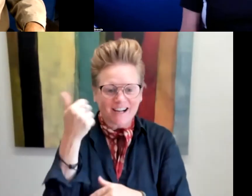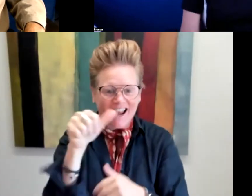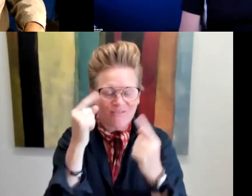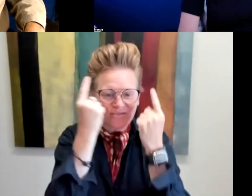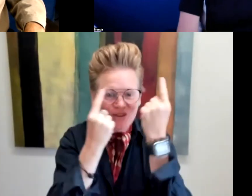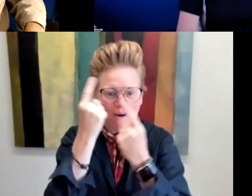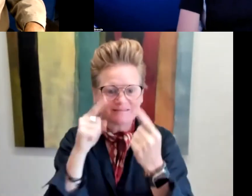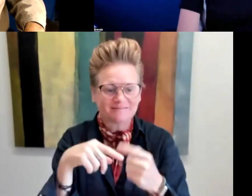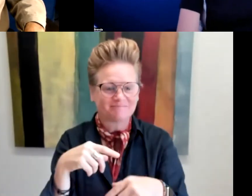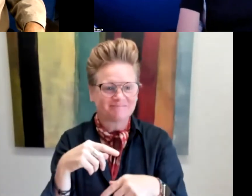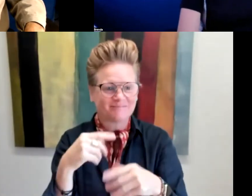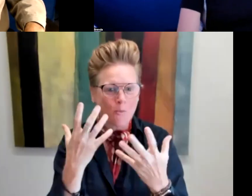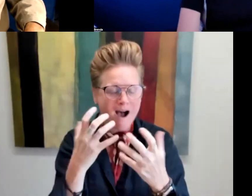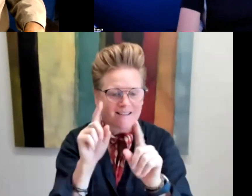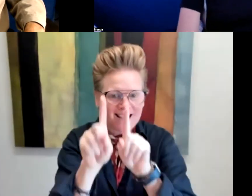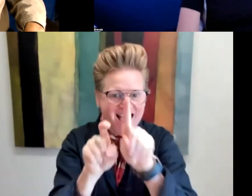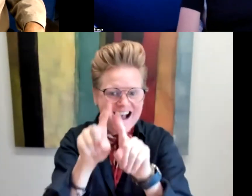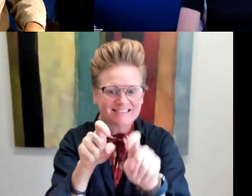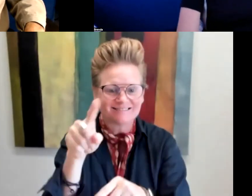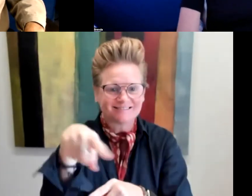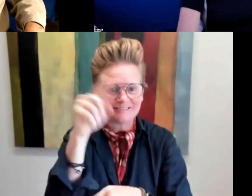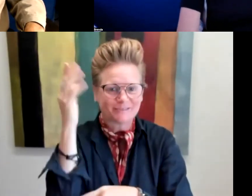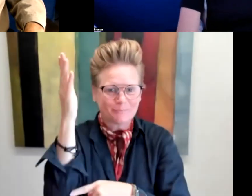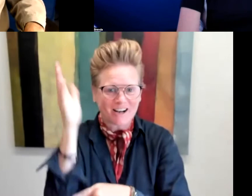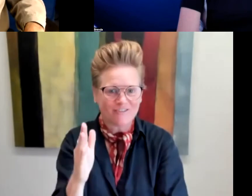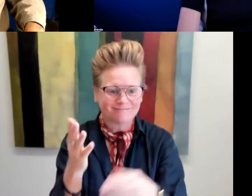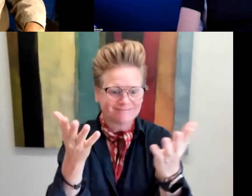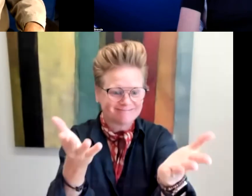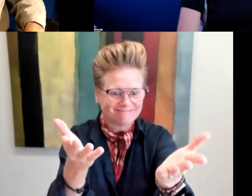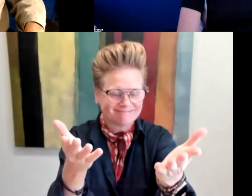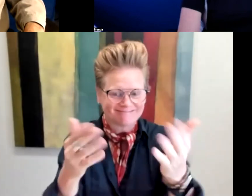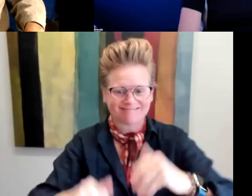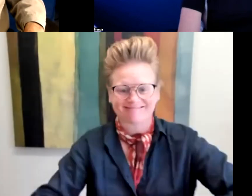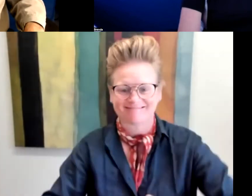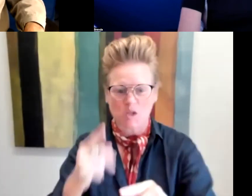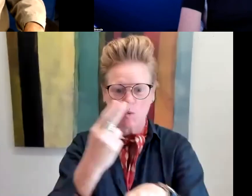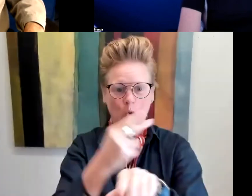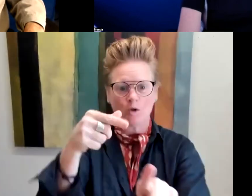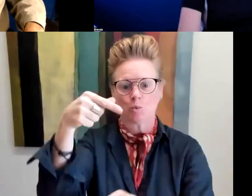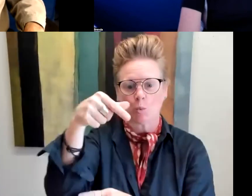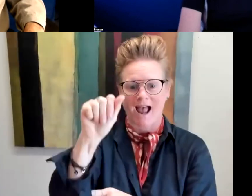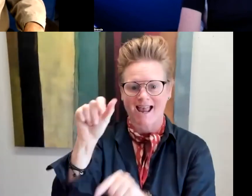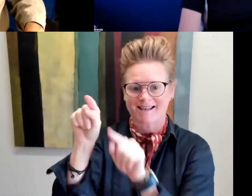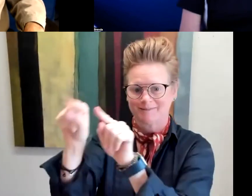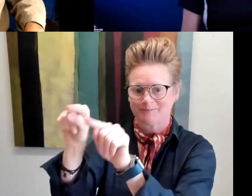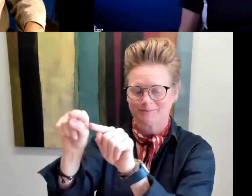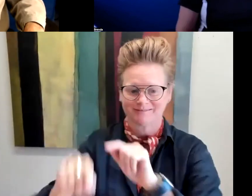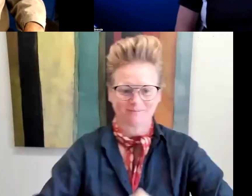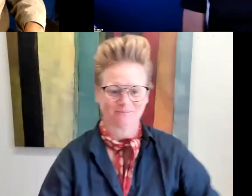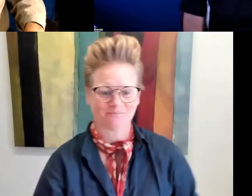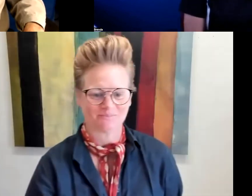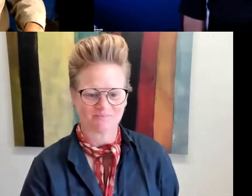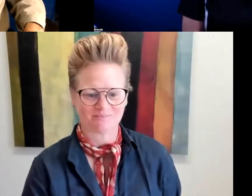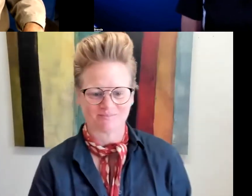Any participants, do you have any thoughts or any questions you'd like to ask the presenters? You